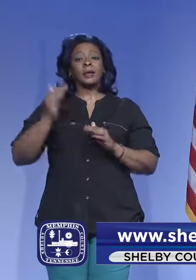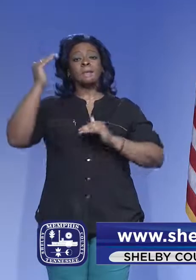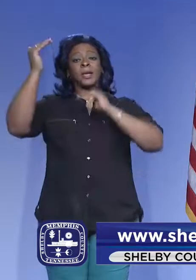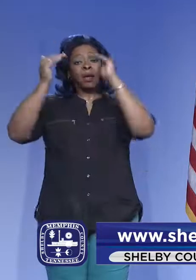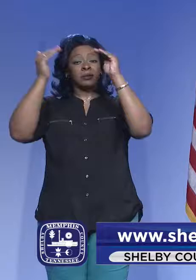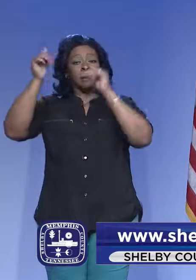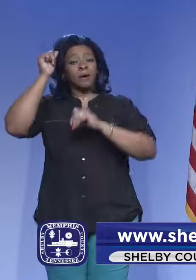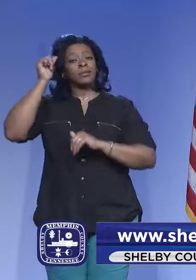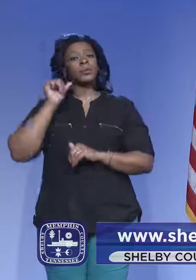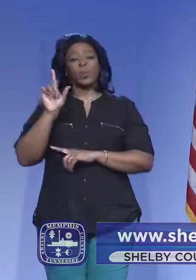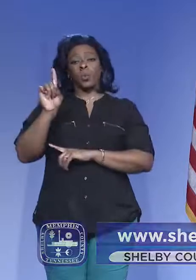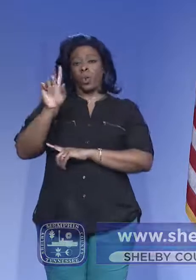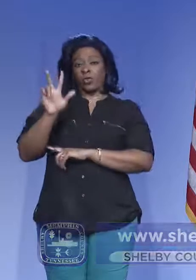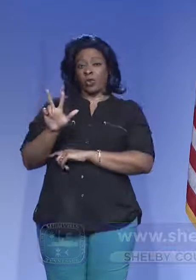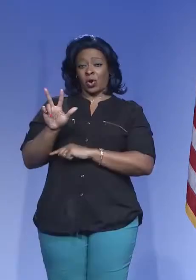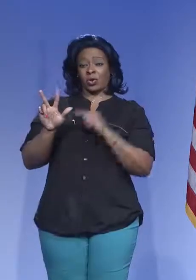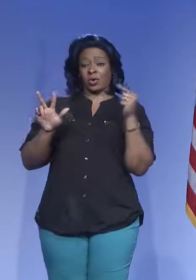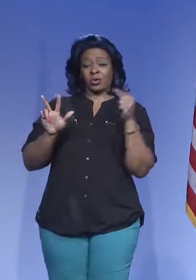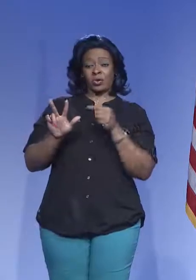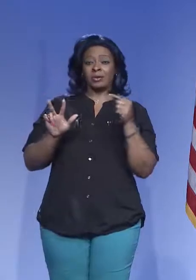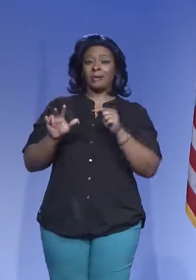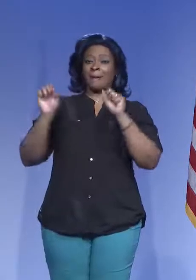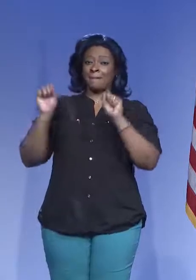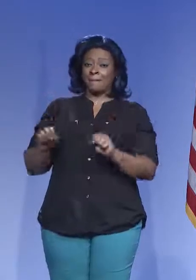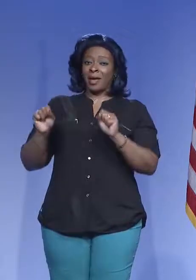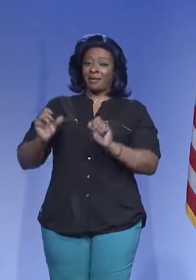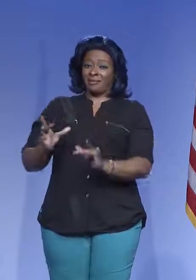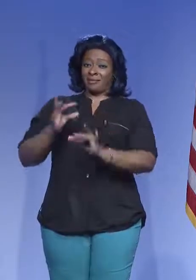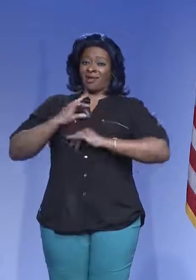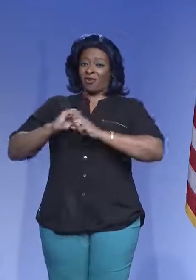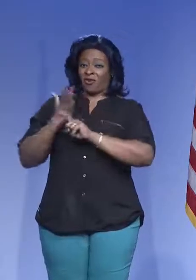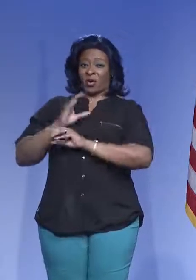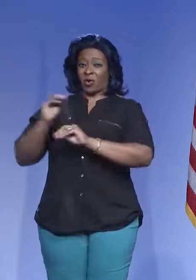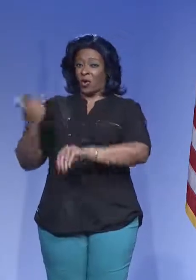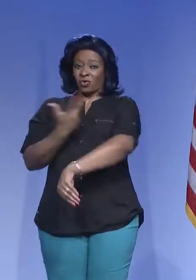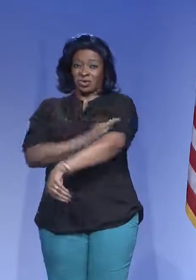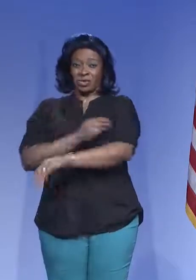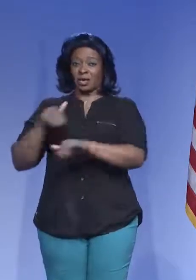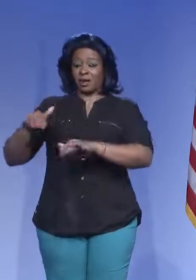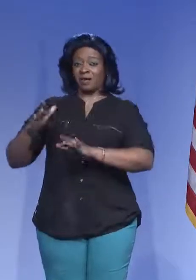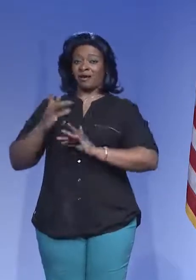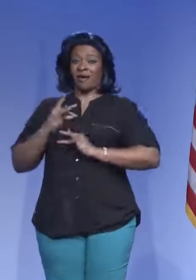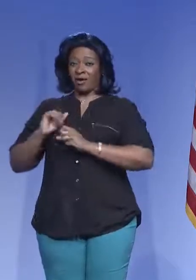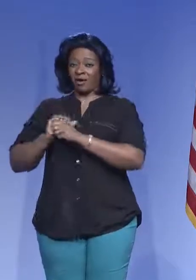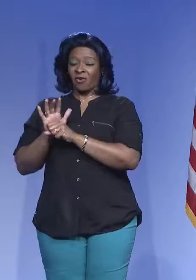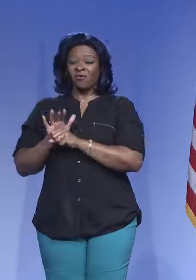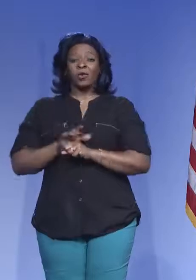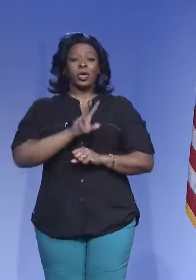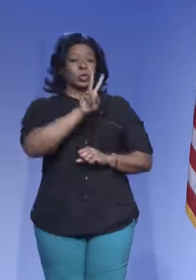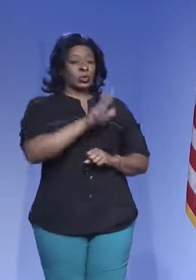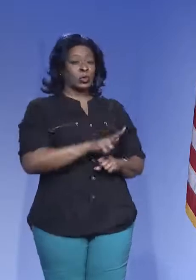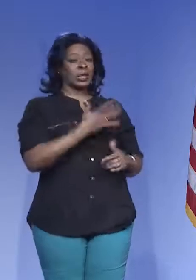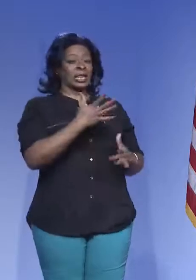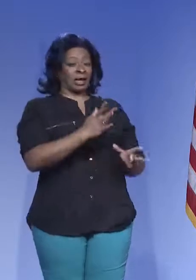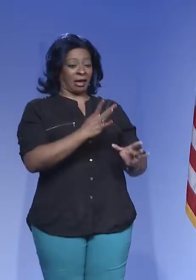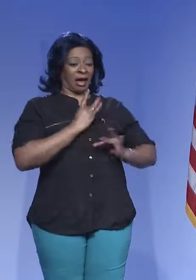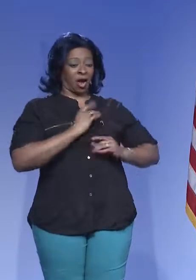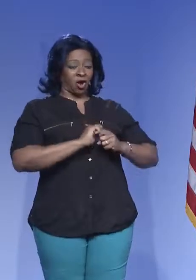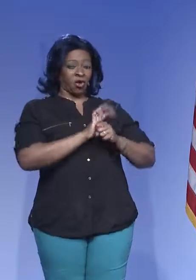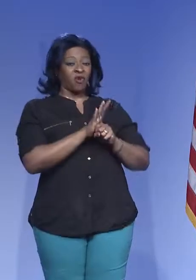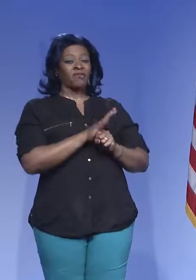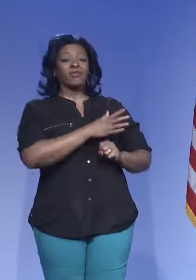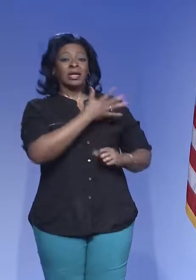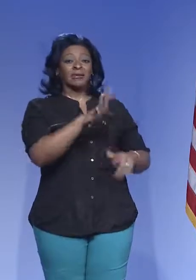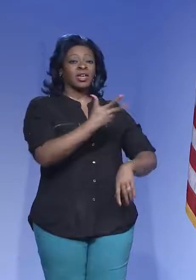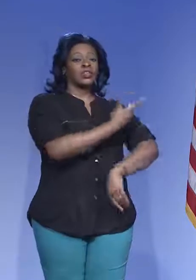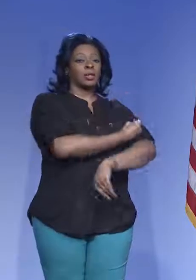adults, 1/3 are completely susceptible, and 2/3 have either been vaccinated or they've had infection. So